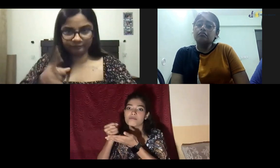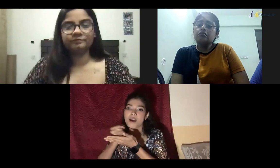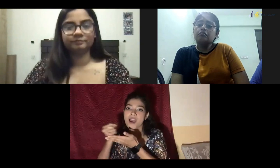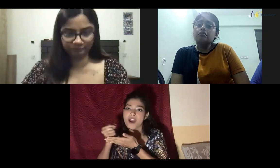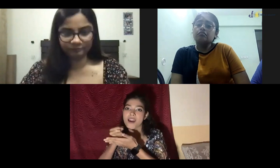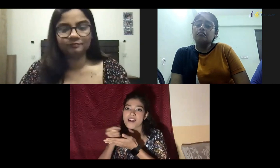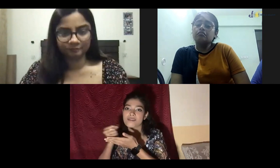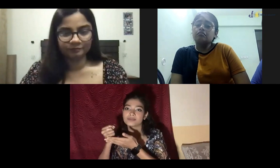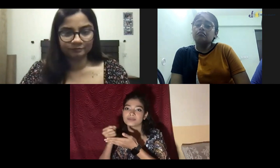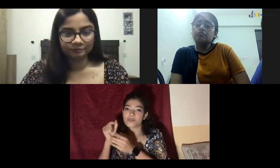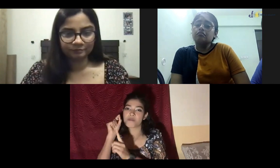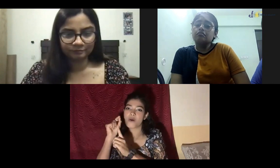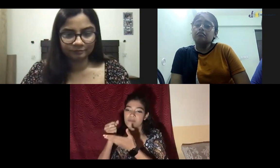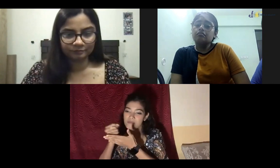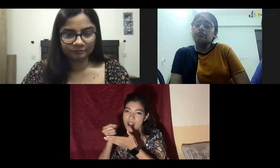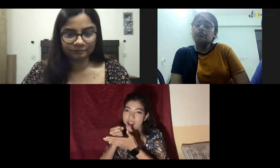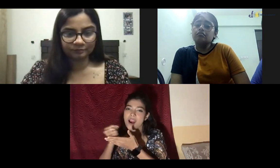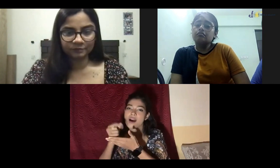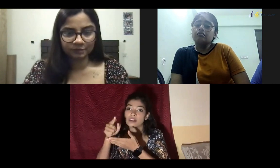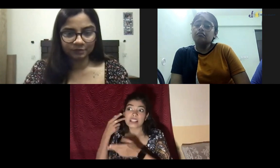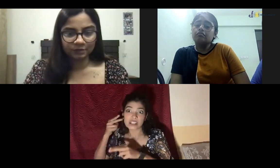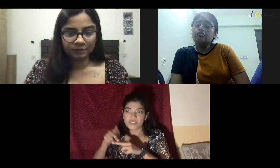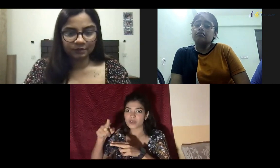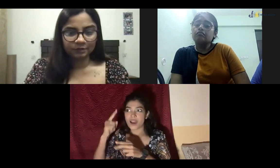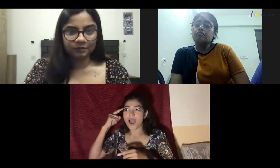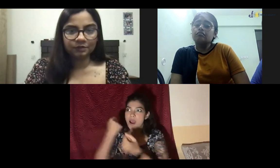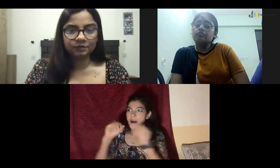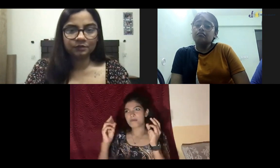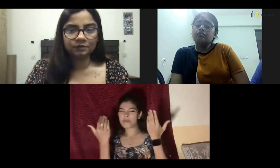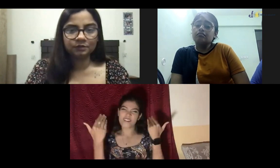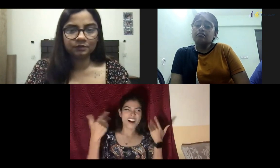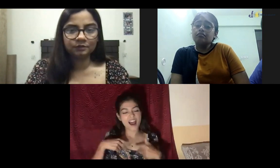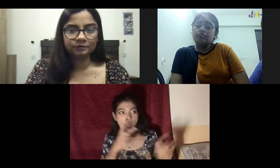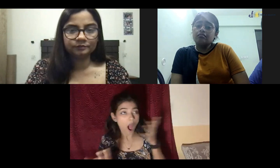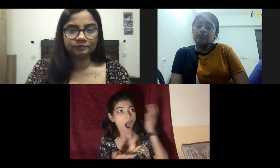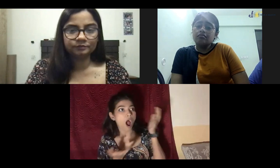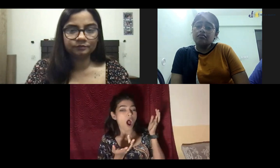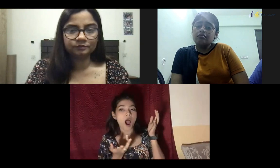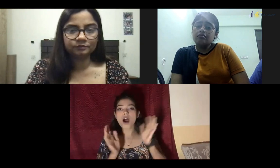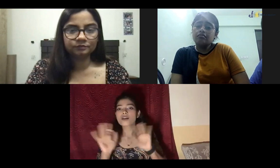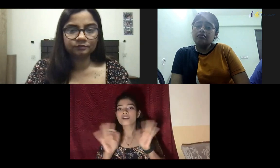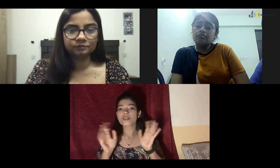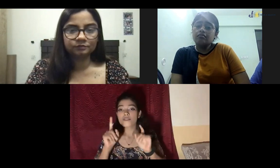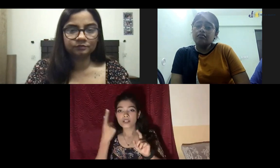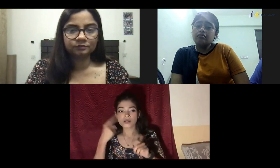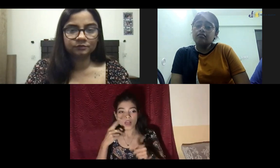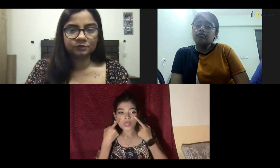First, you have to practice. Then that's an important point. Okay? You have to practice. That's you think so.